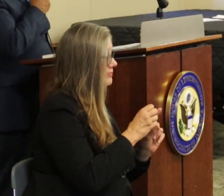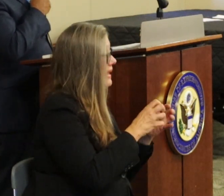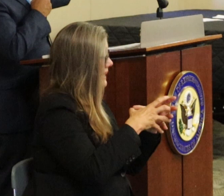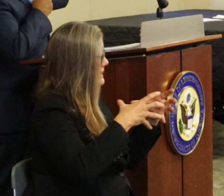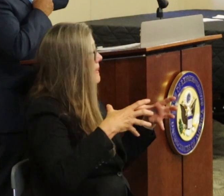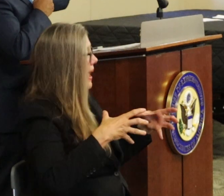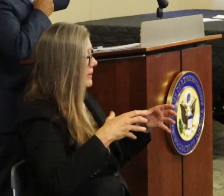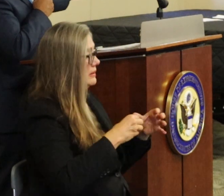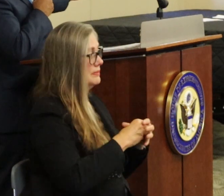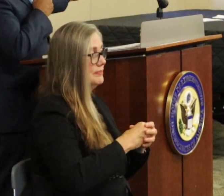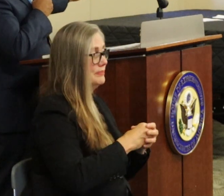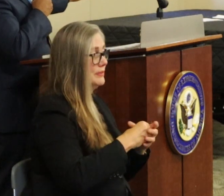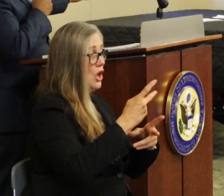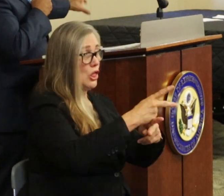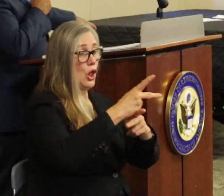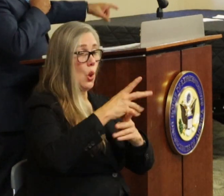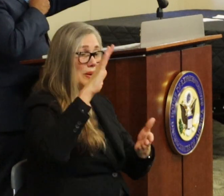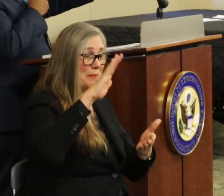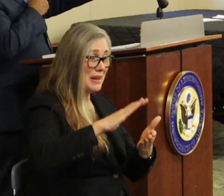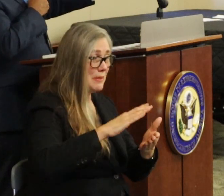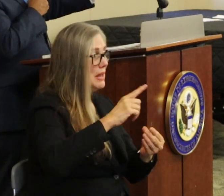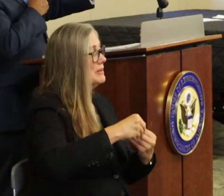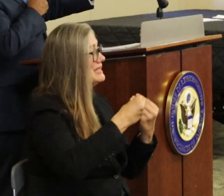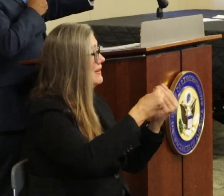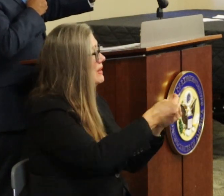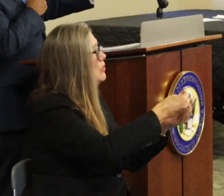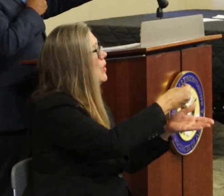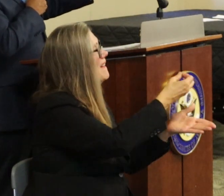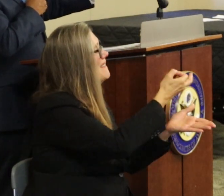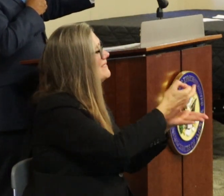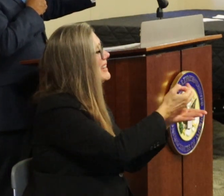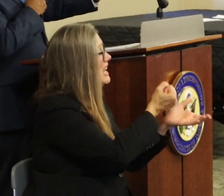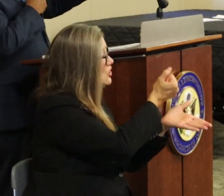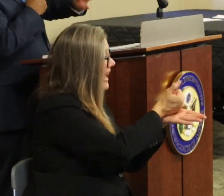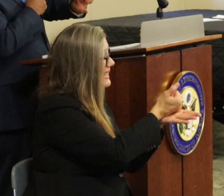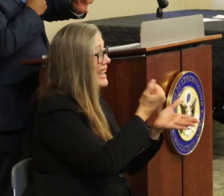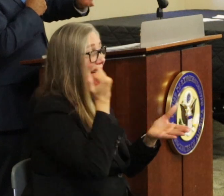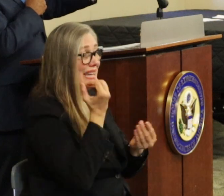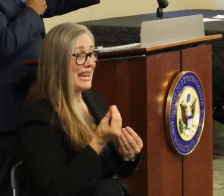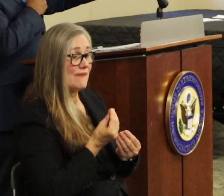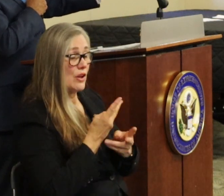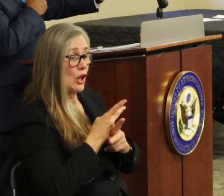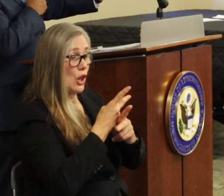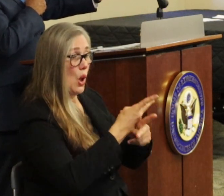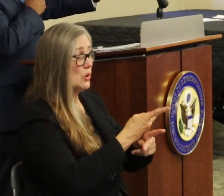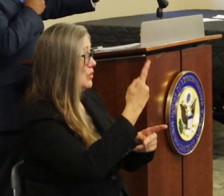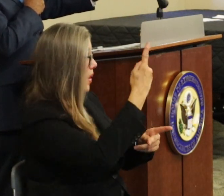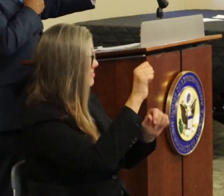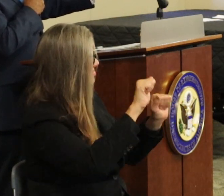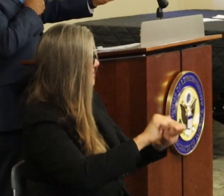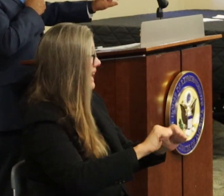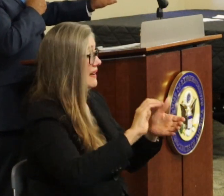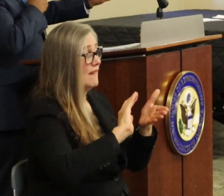minimized because we're providing more financial aid. And loans that are provided, one, they can be forgiven, and two,